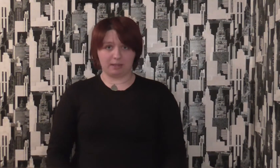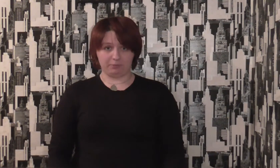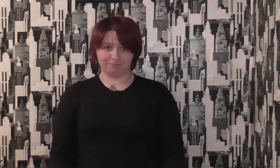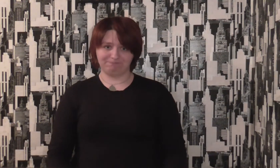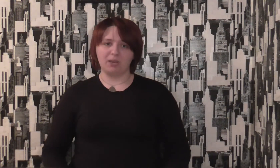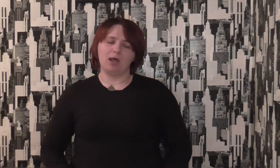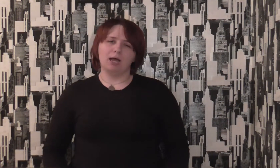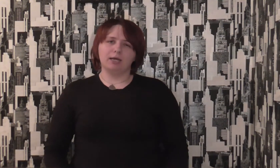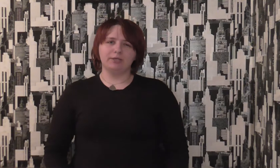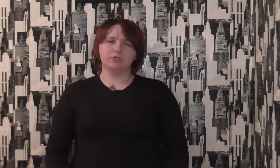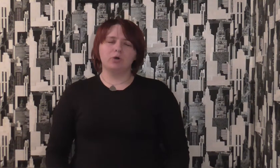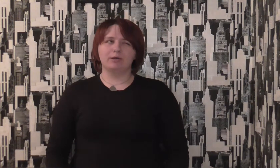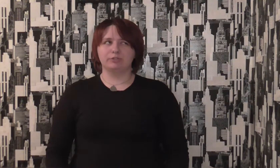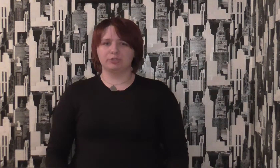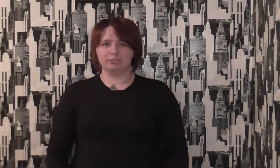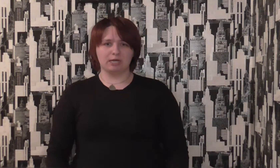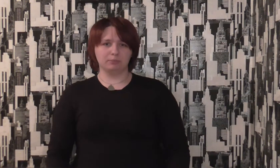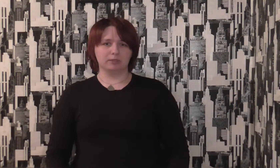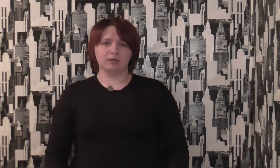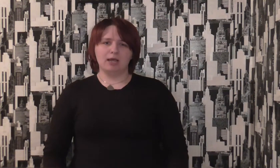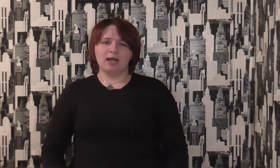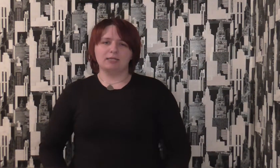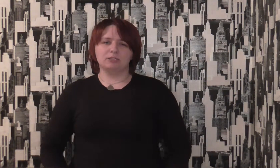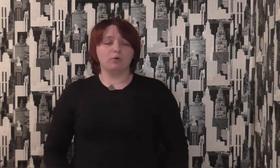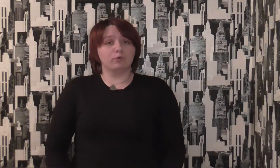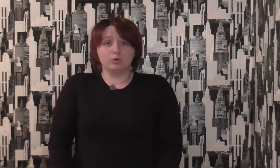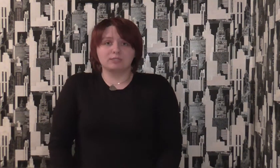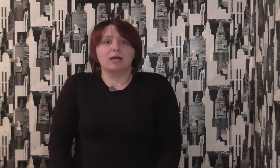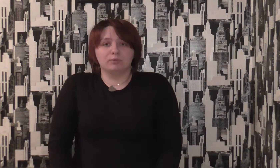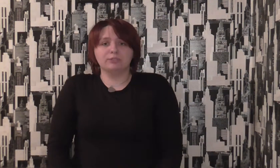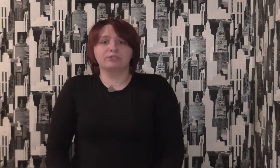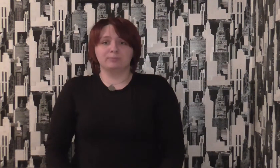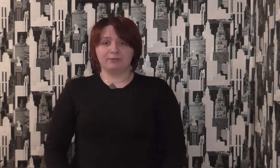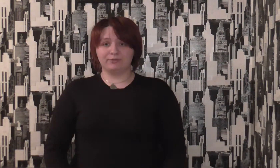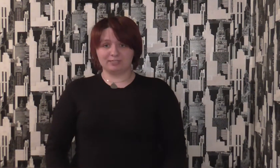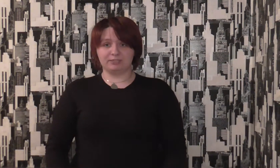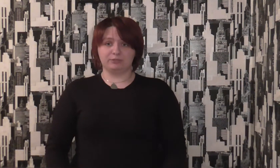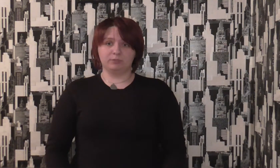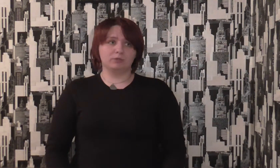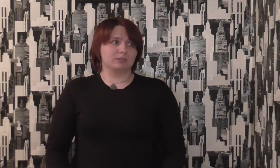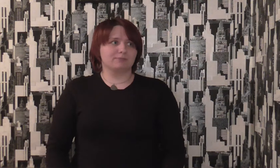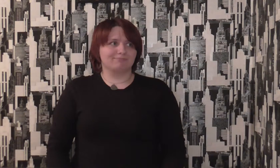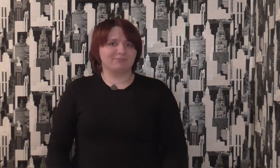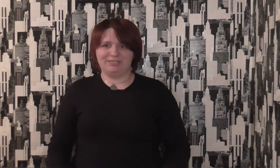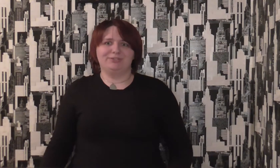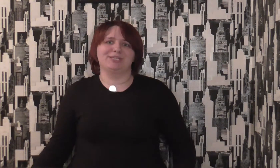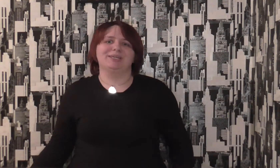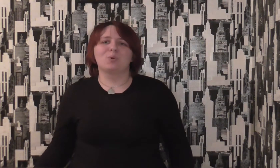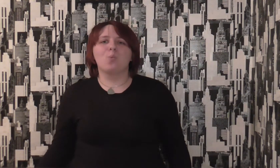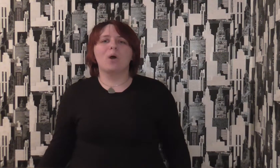example. A year ago I rejoined Tumblr, and of course I wanted to make friends here, because seriously, why